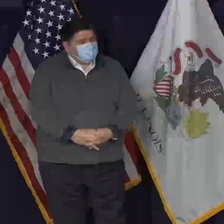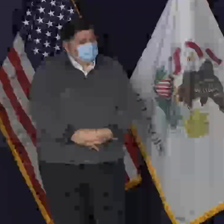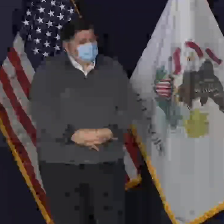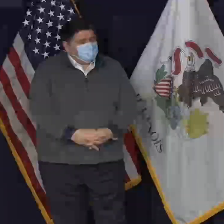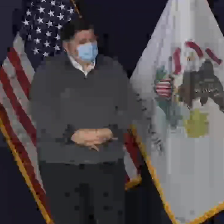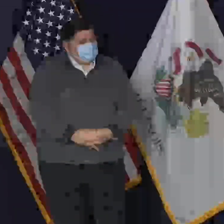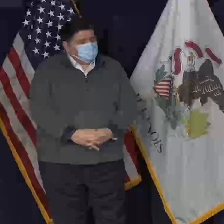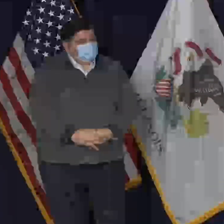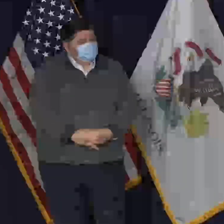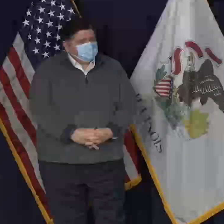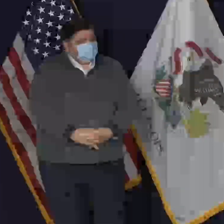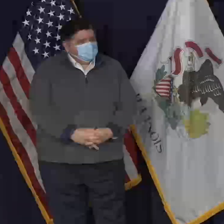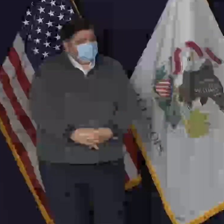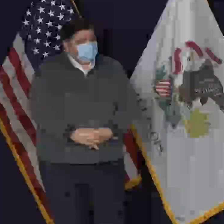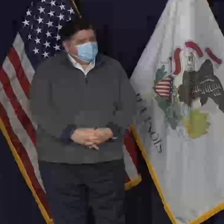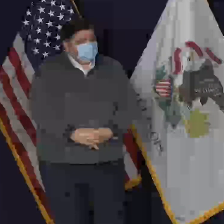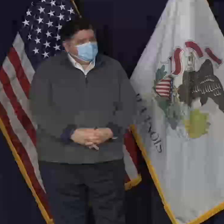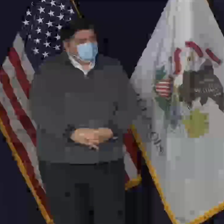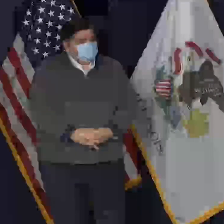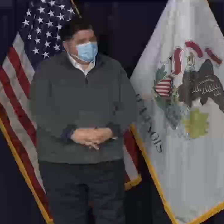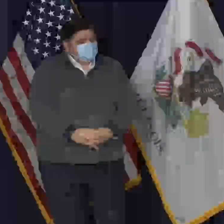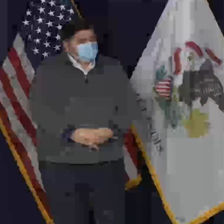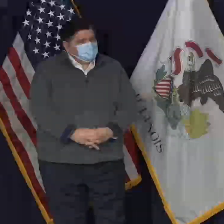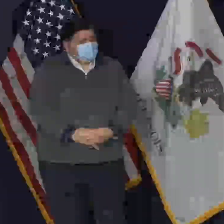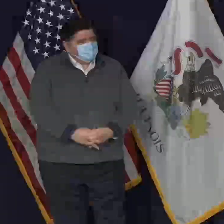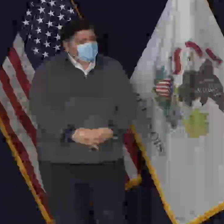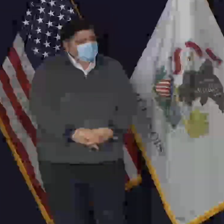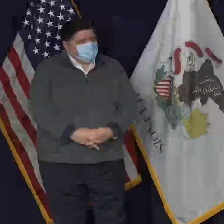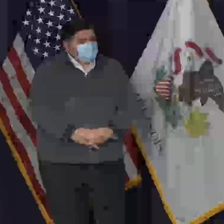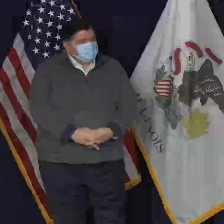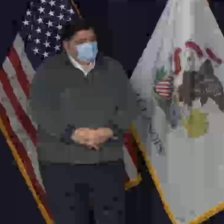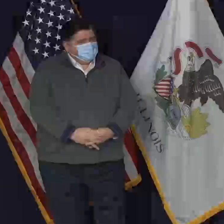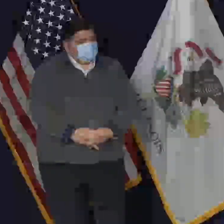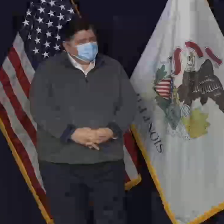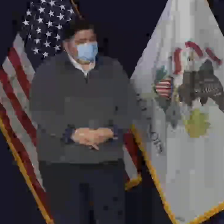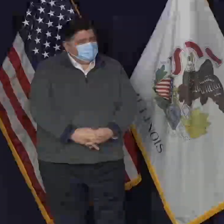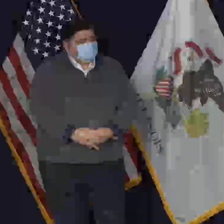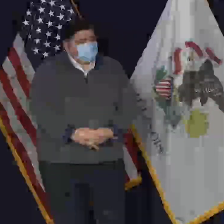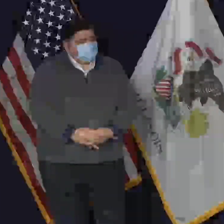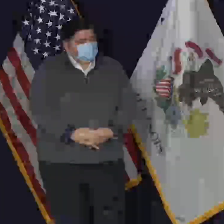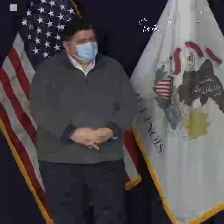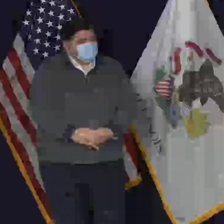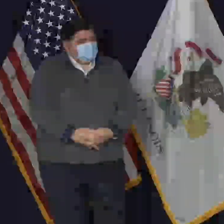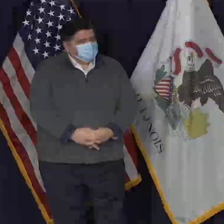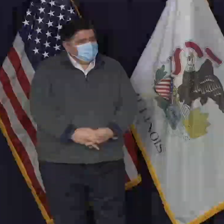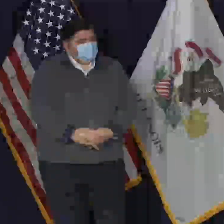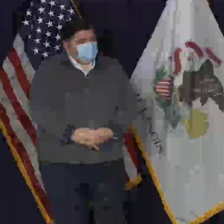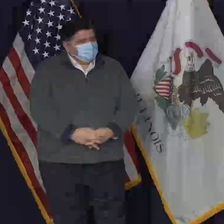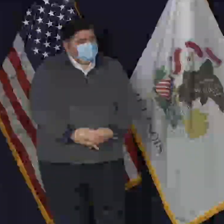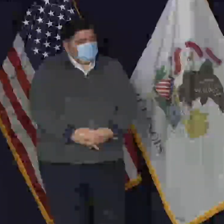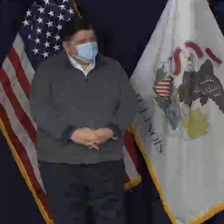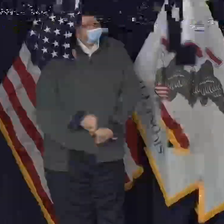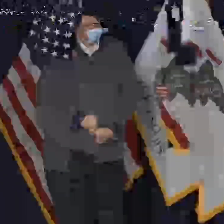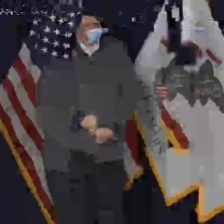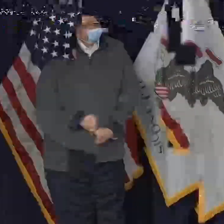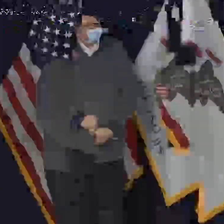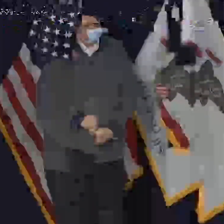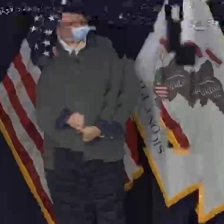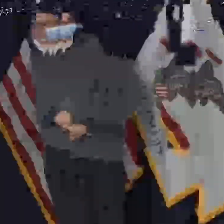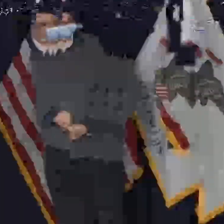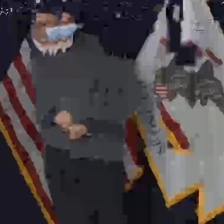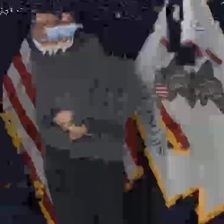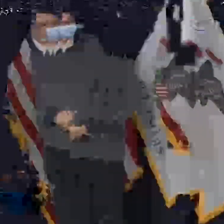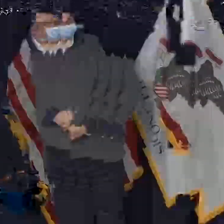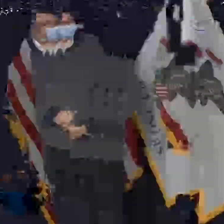sobre recursos disponibles en nuestra comunidad. Que sigan saludables. And I'll say my remarks in English for the Spanish